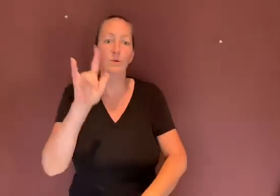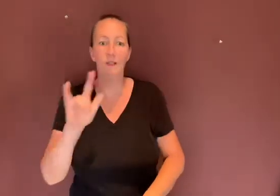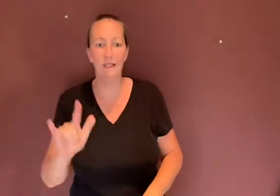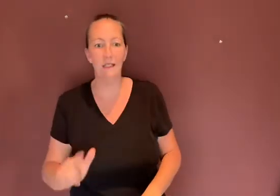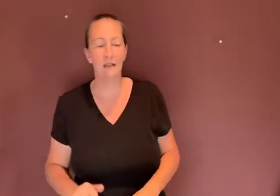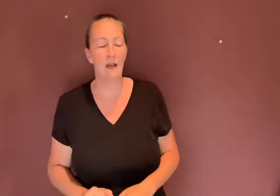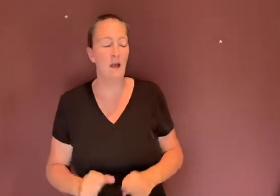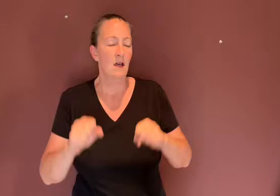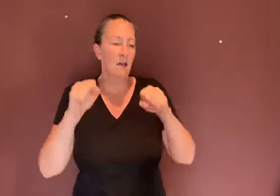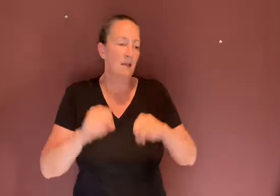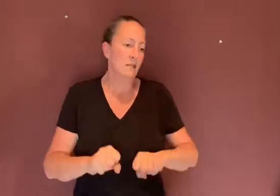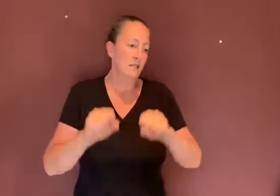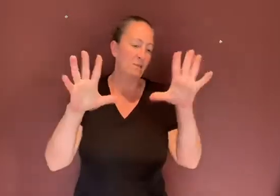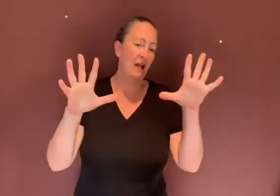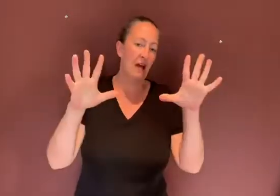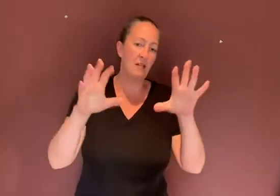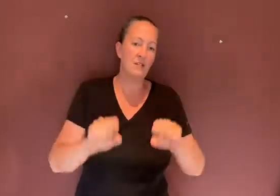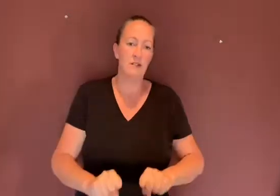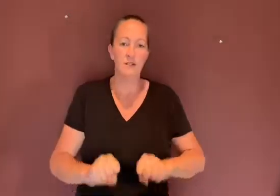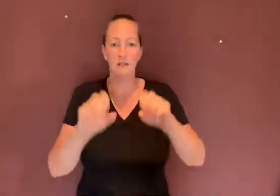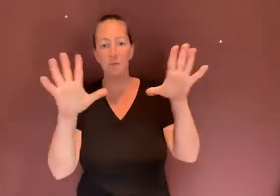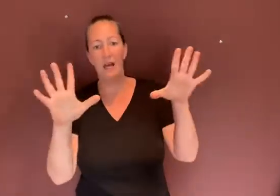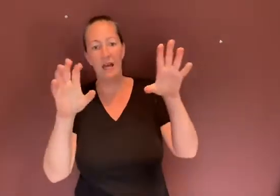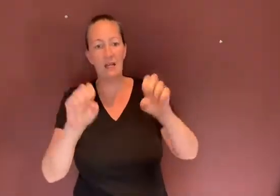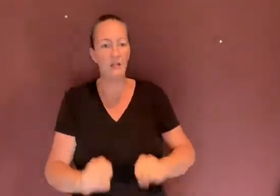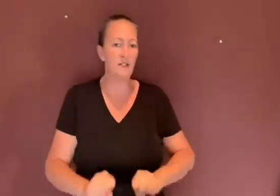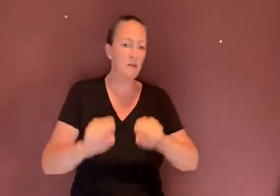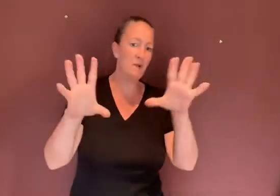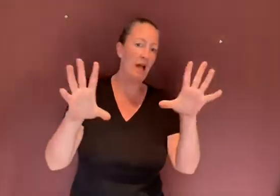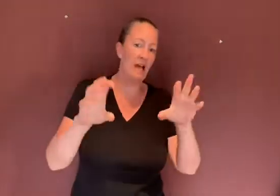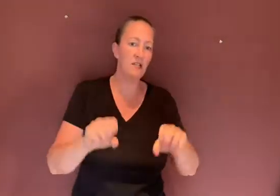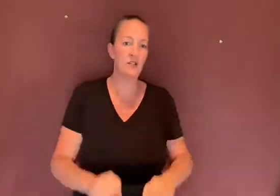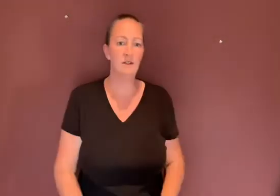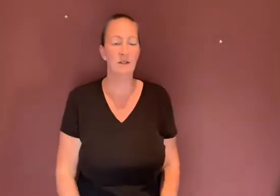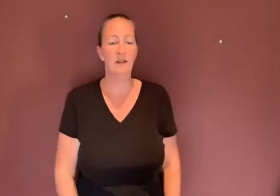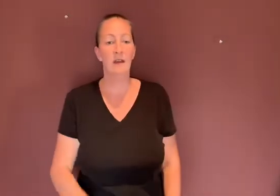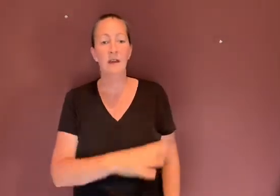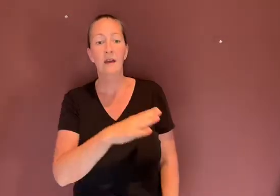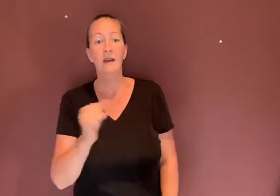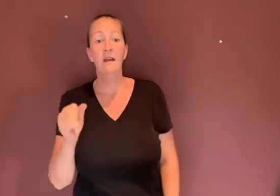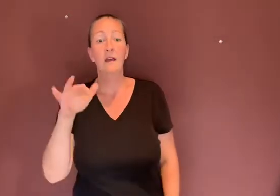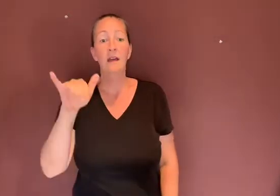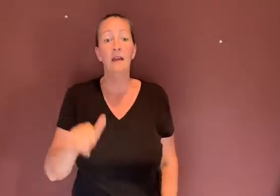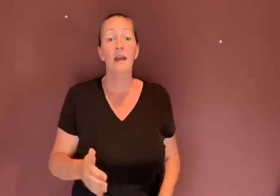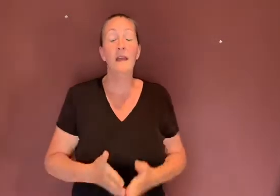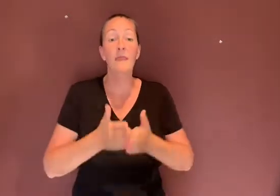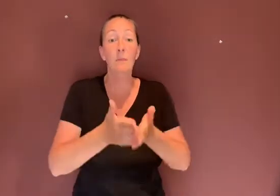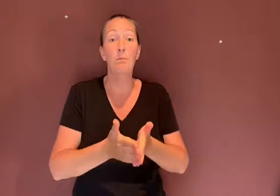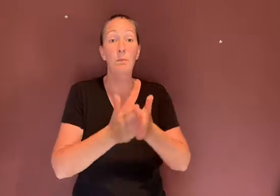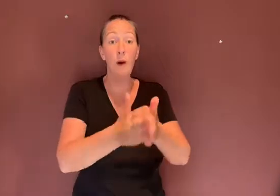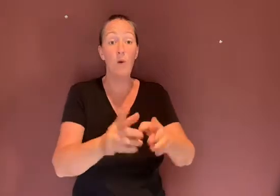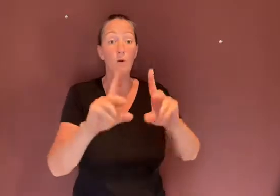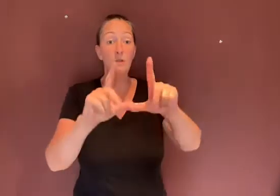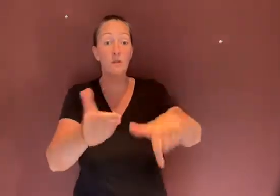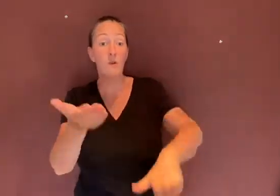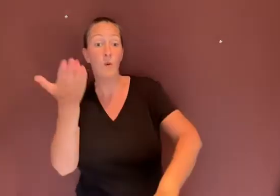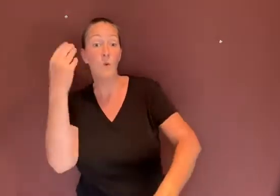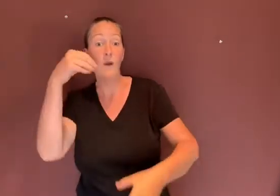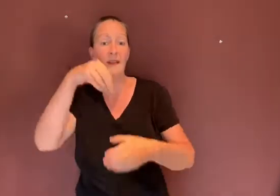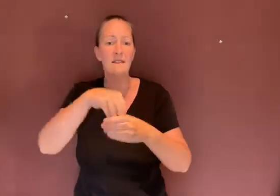slowly. Splash, splash, splash. And the boat went